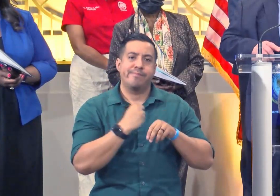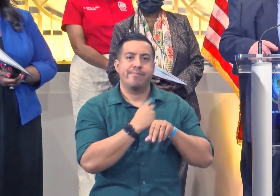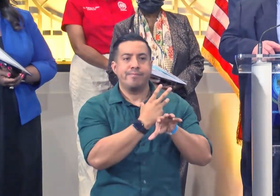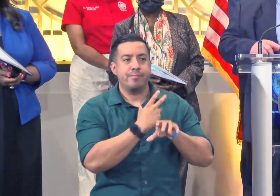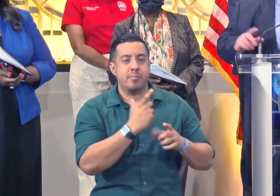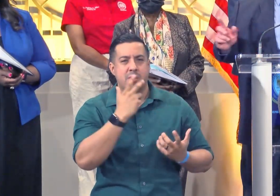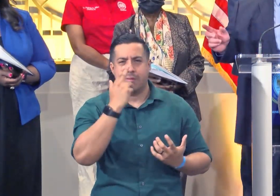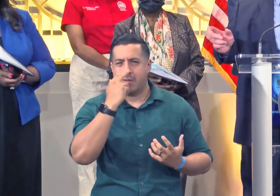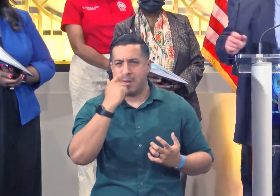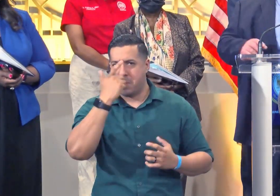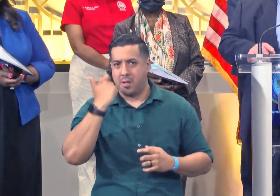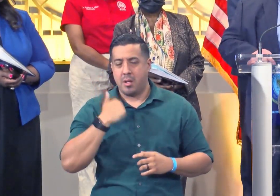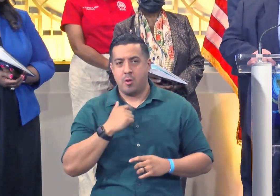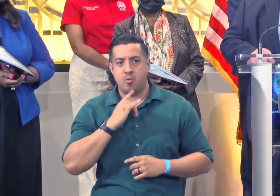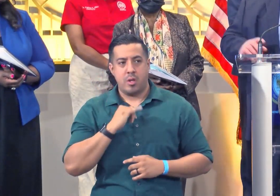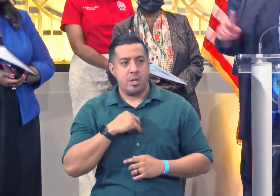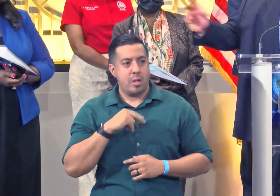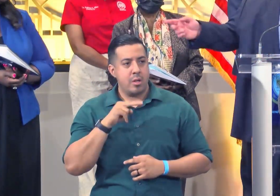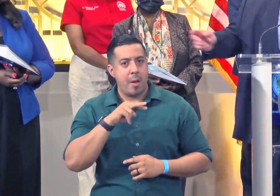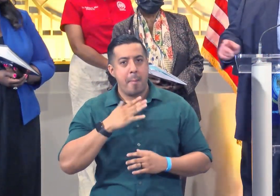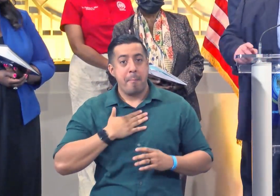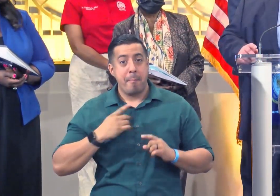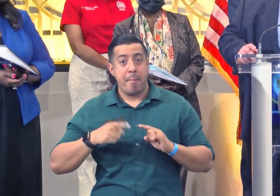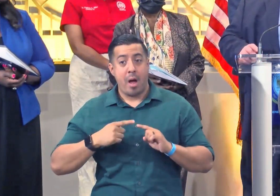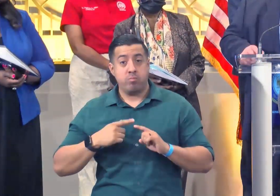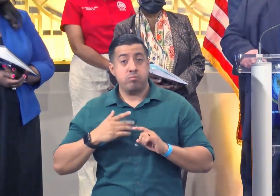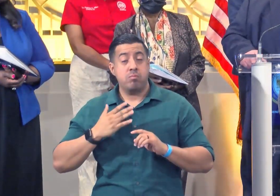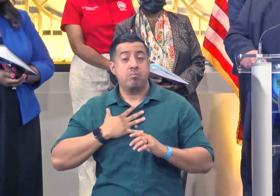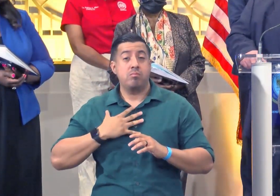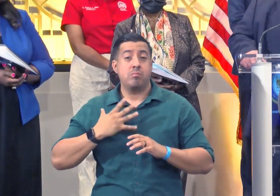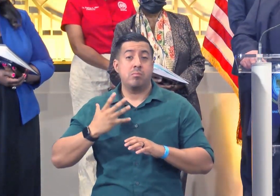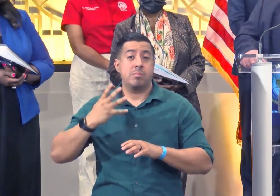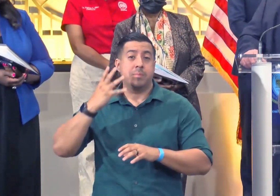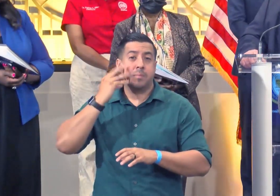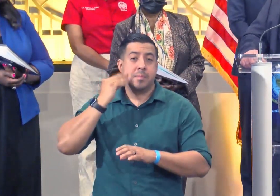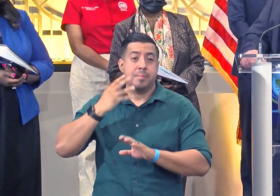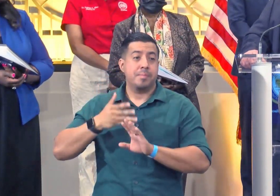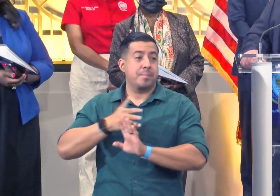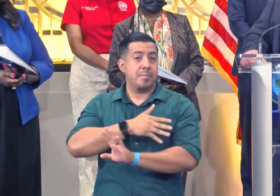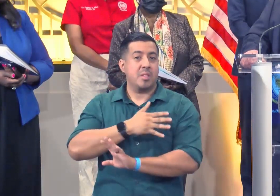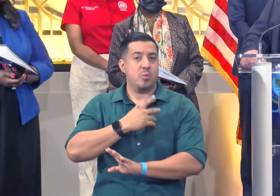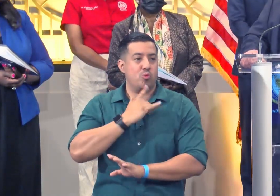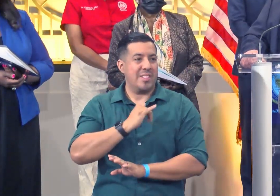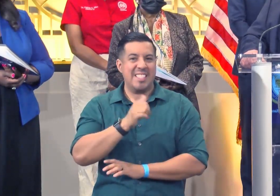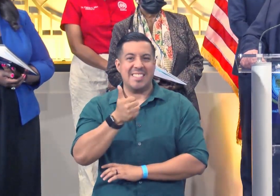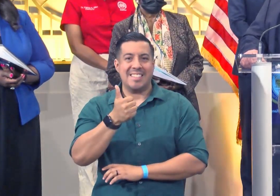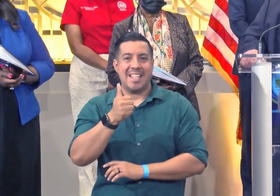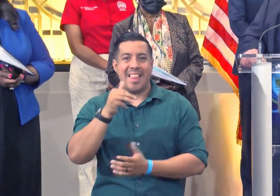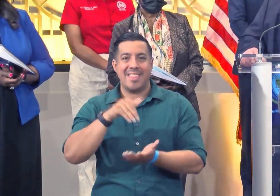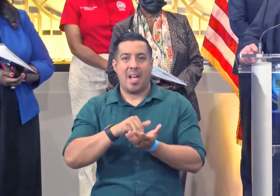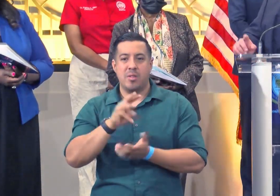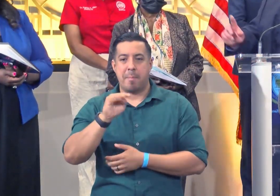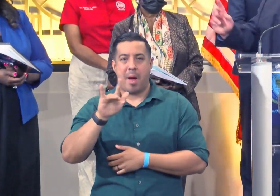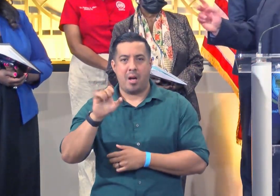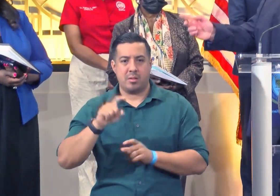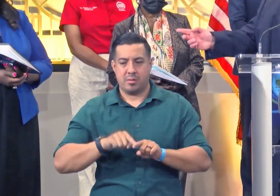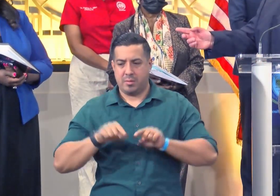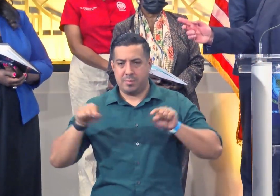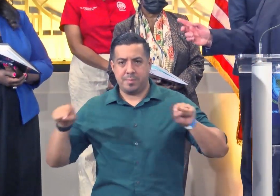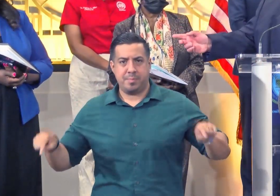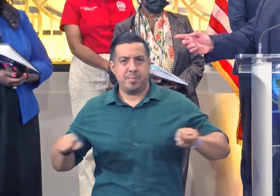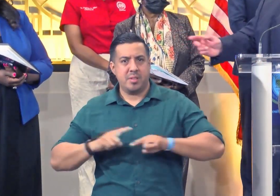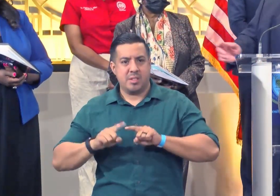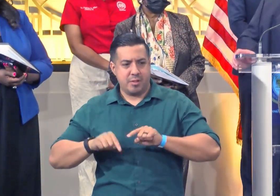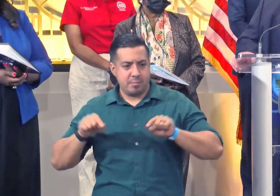it's funny because I was just looking at mileage of where I came from and he came from. It's about 10,000 miles away. We came in from different